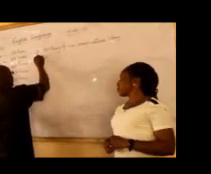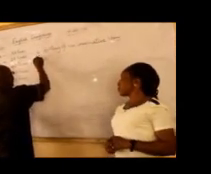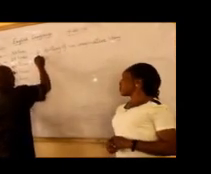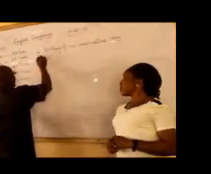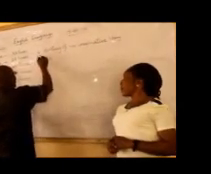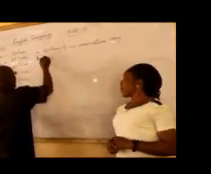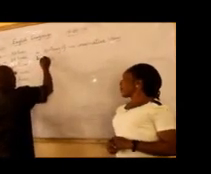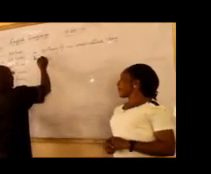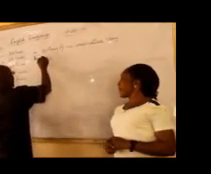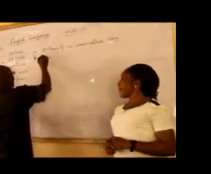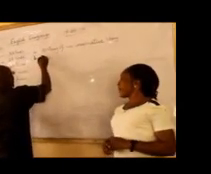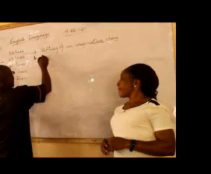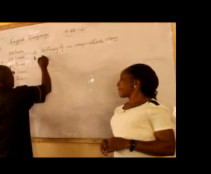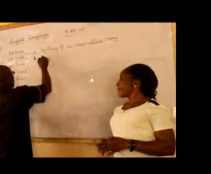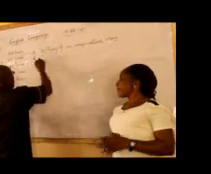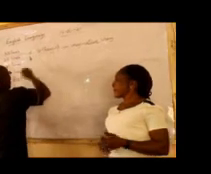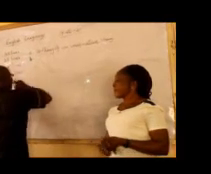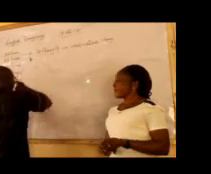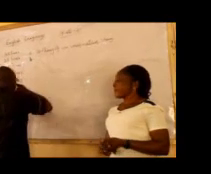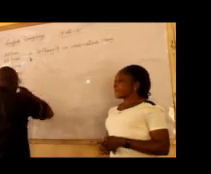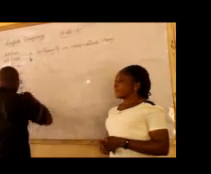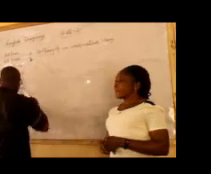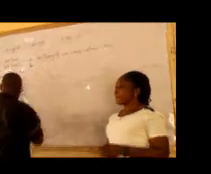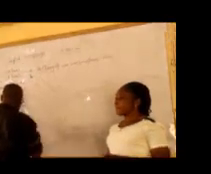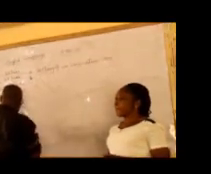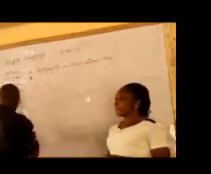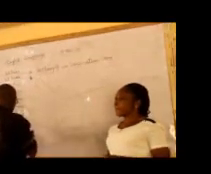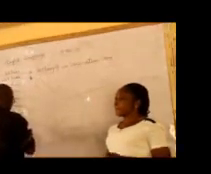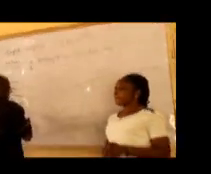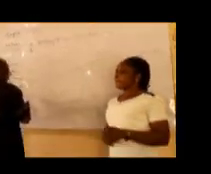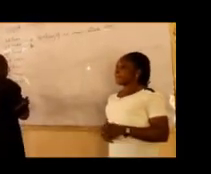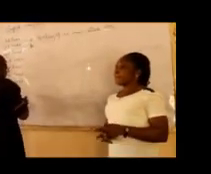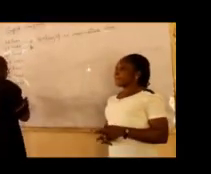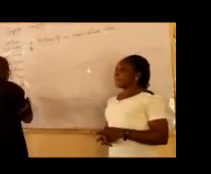B, we call it